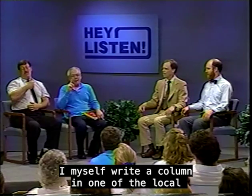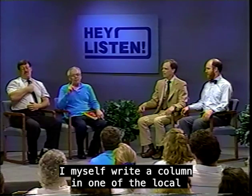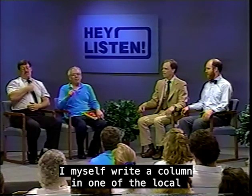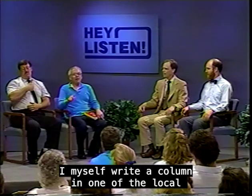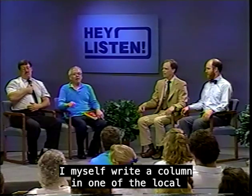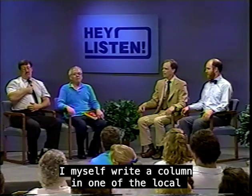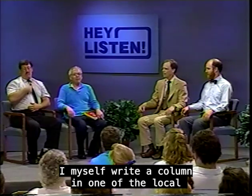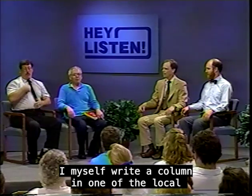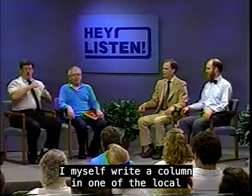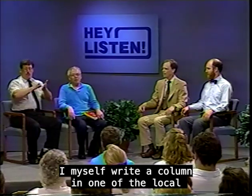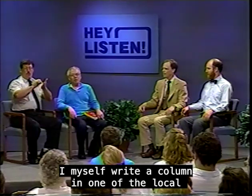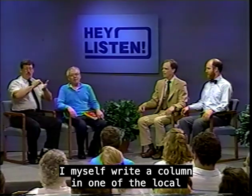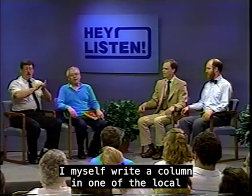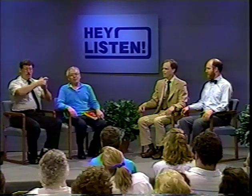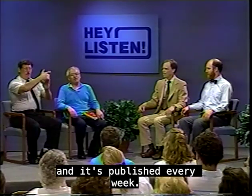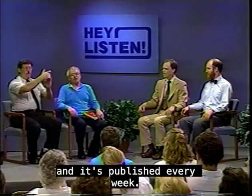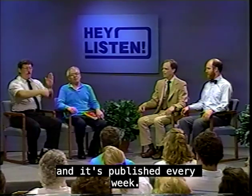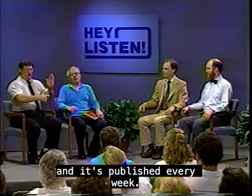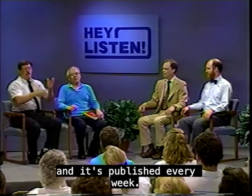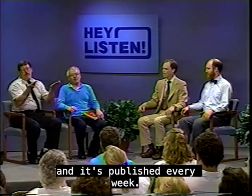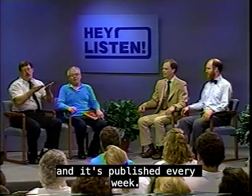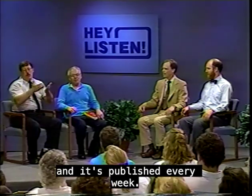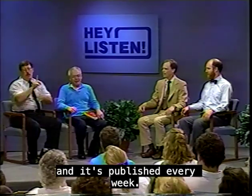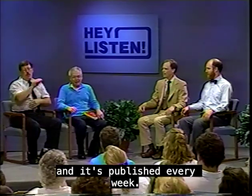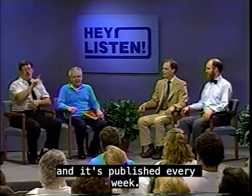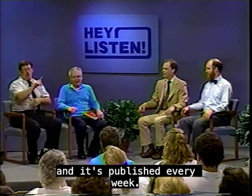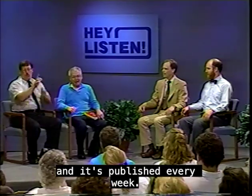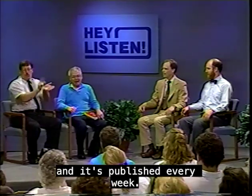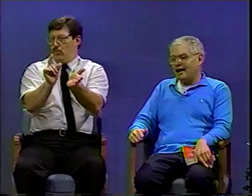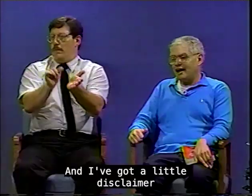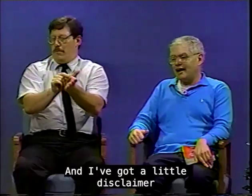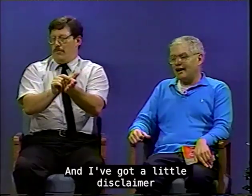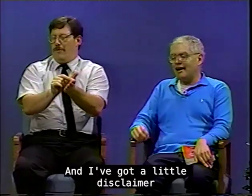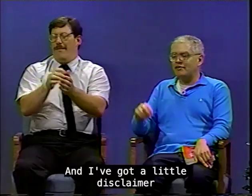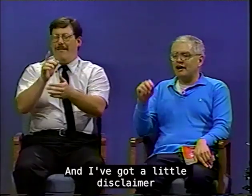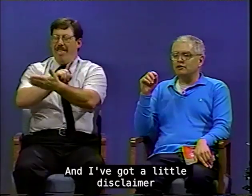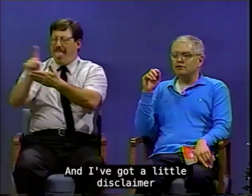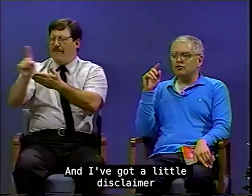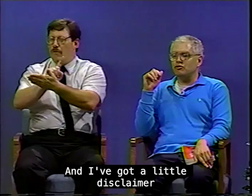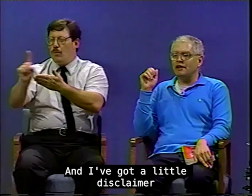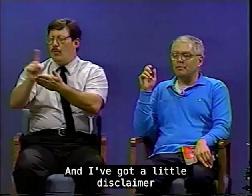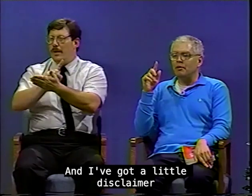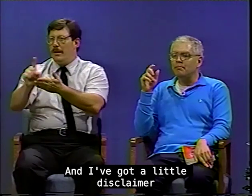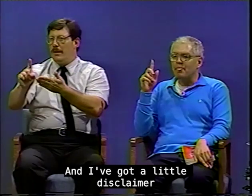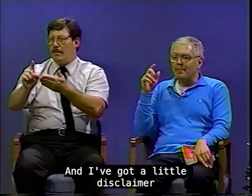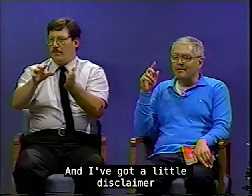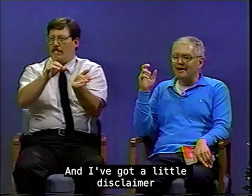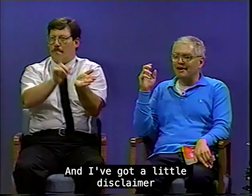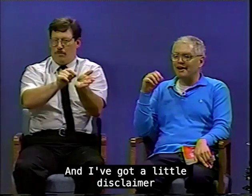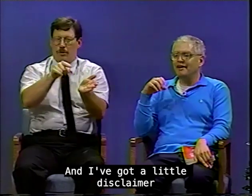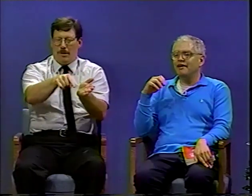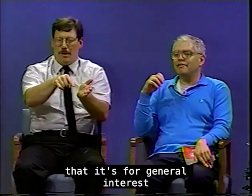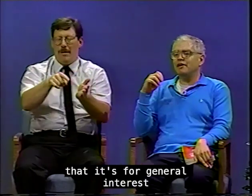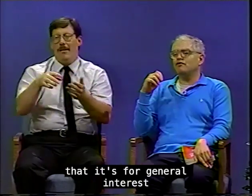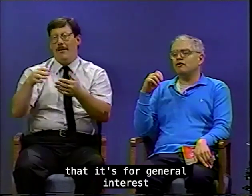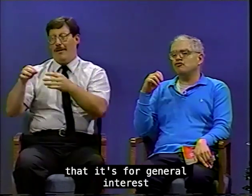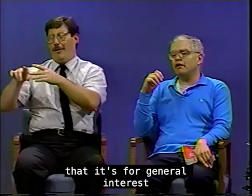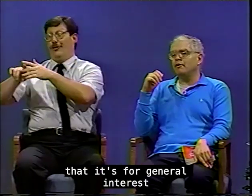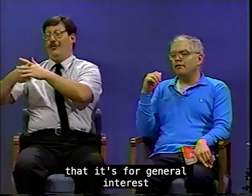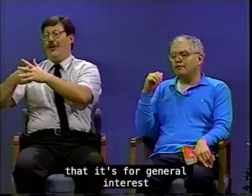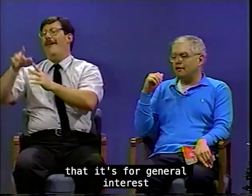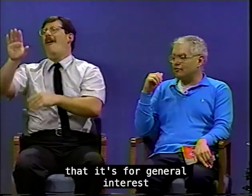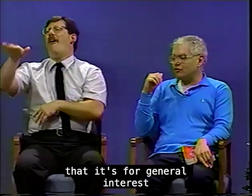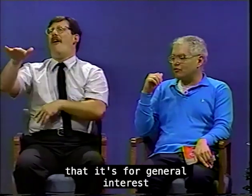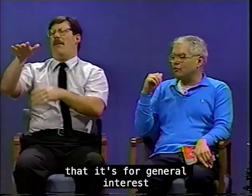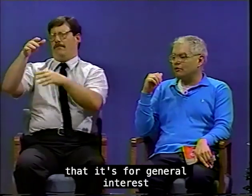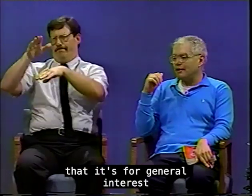a column in one of the local papers, and it's published every week. And I've got a little disclaimer in the beginning that it's for